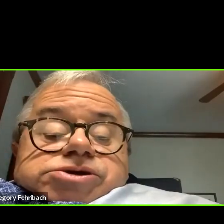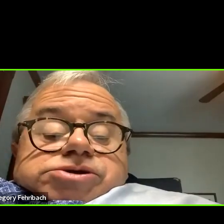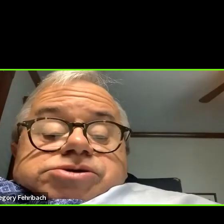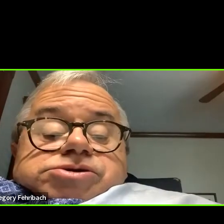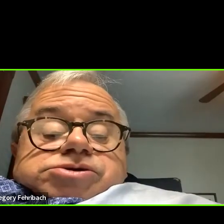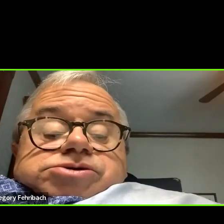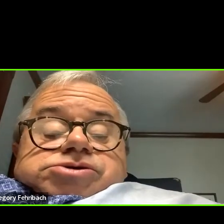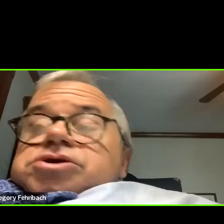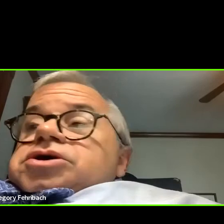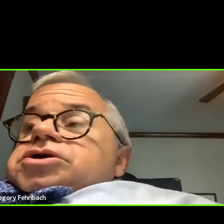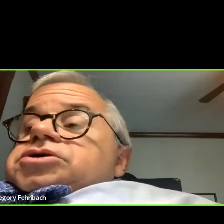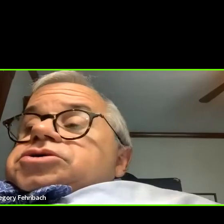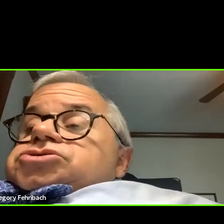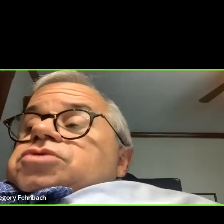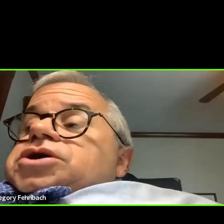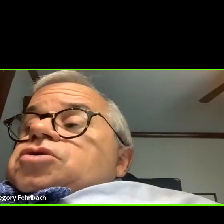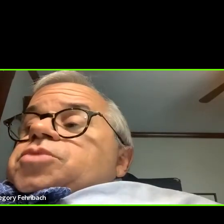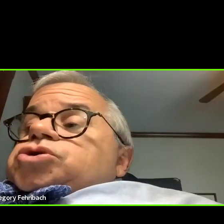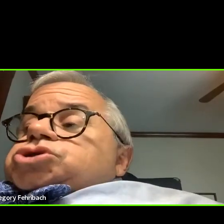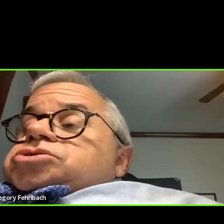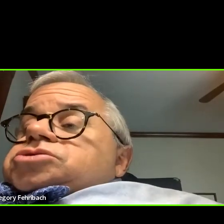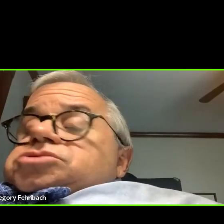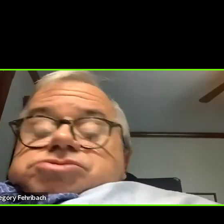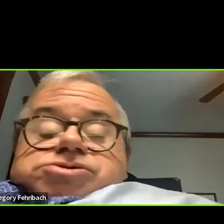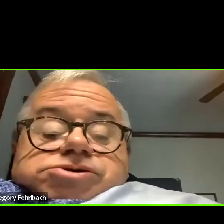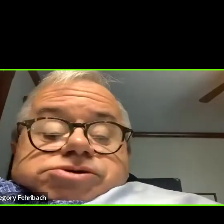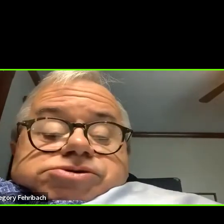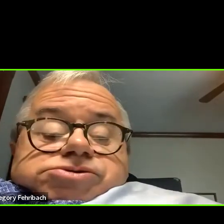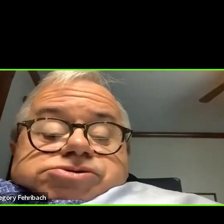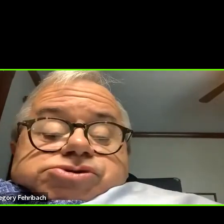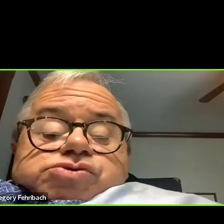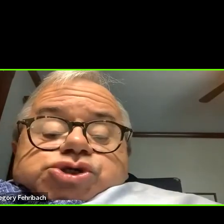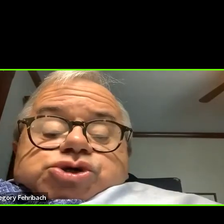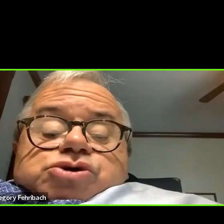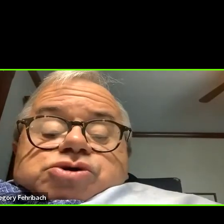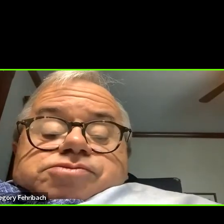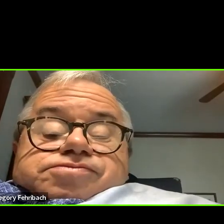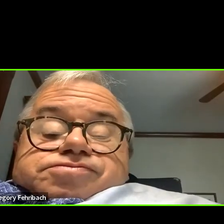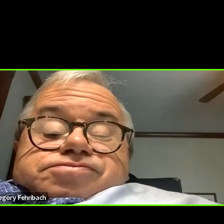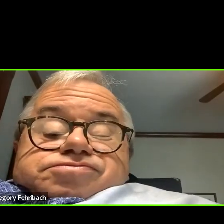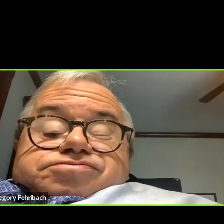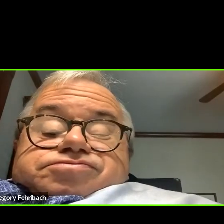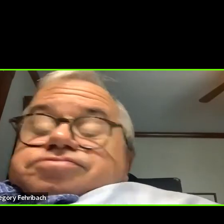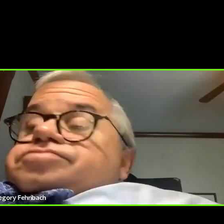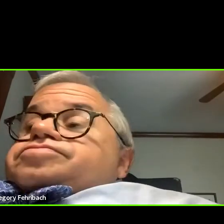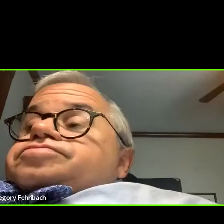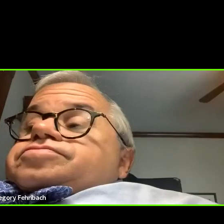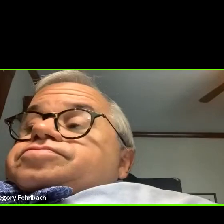that. Do I hear a motion now to adjourn?